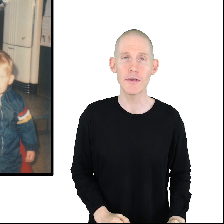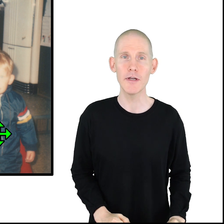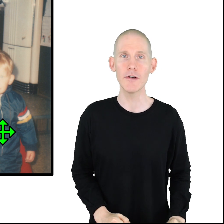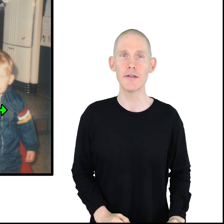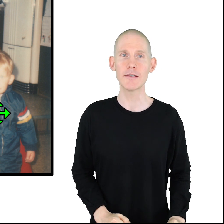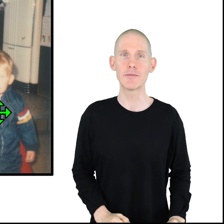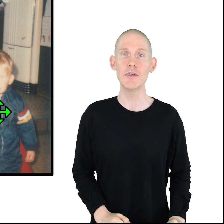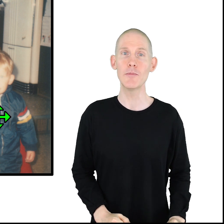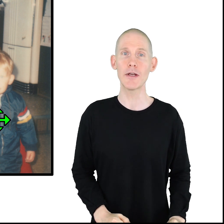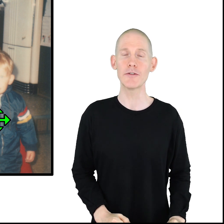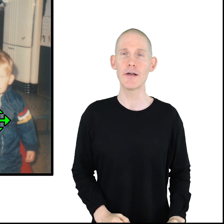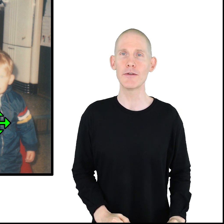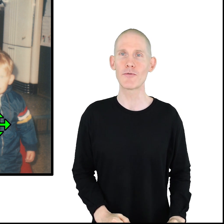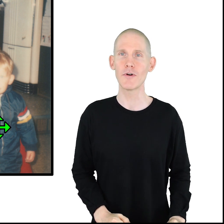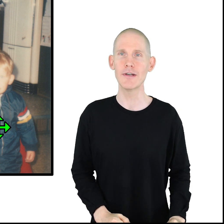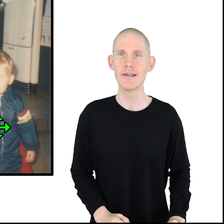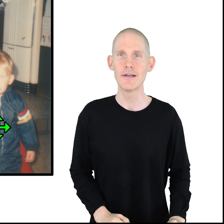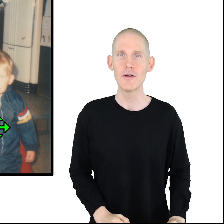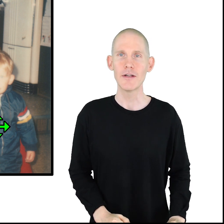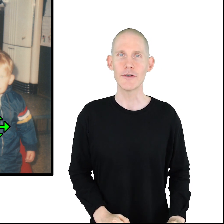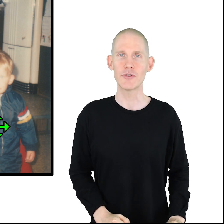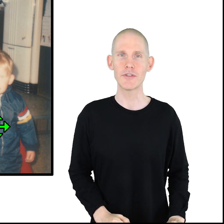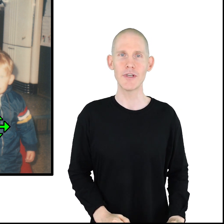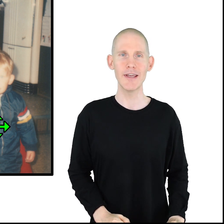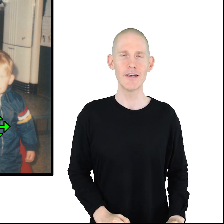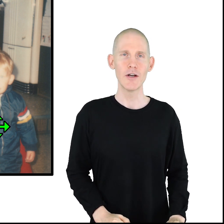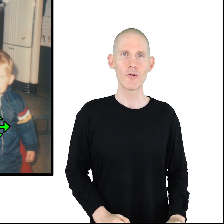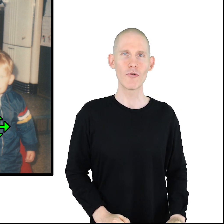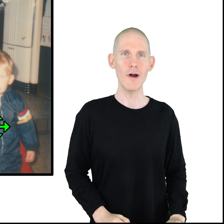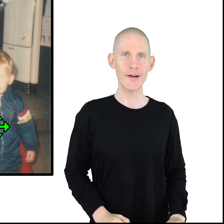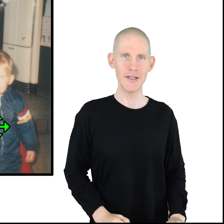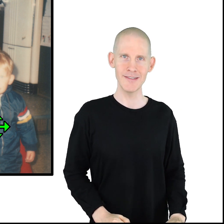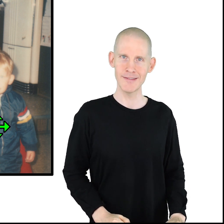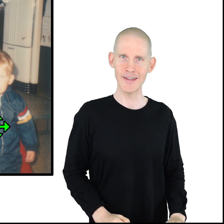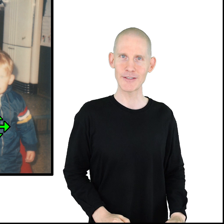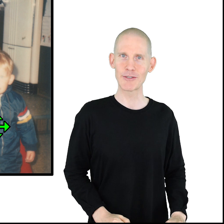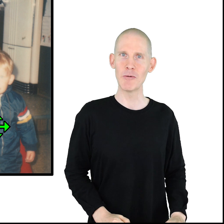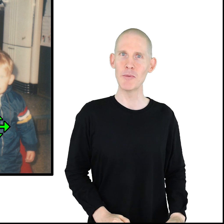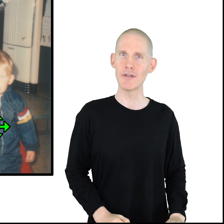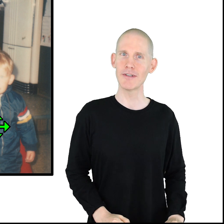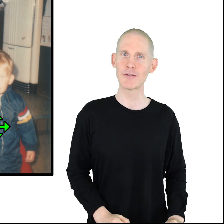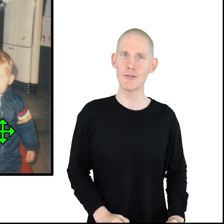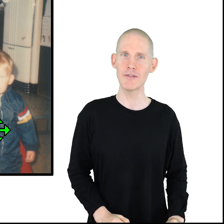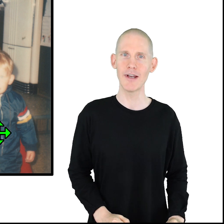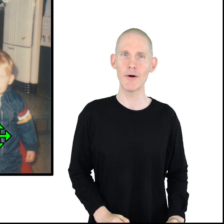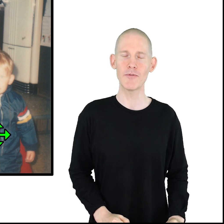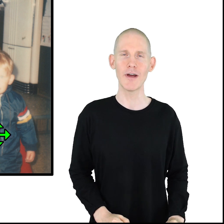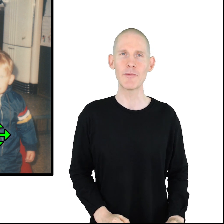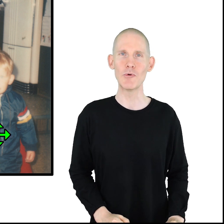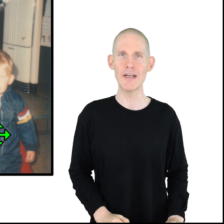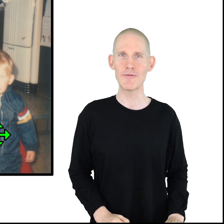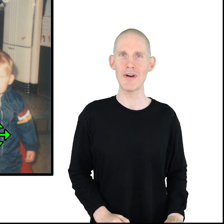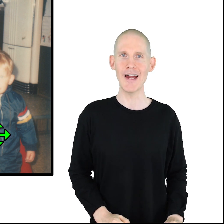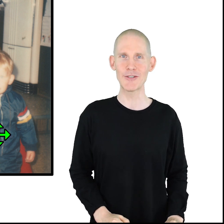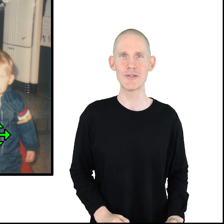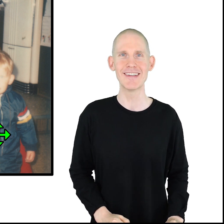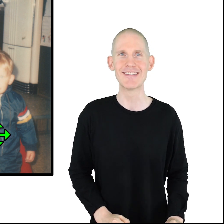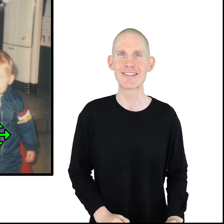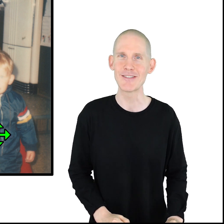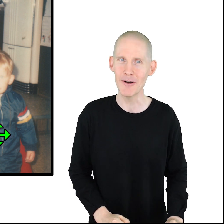there. And that's me, Michael down in the front. Let's just say it, rocking that snowmobile suit, that outfit. I'm ready for action in the snow.